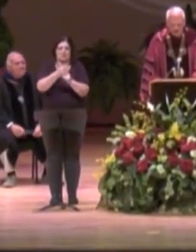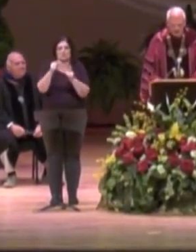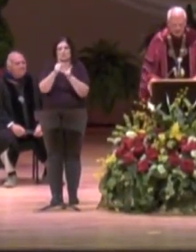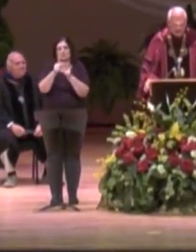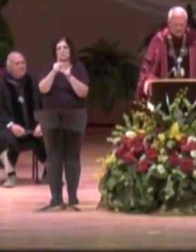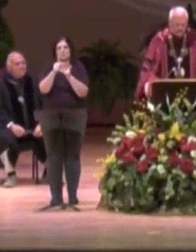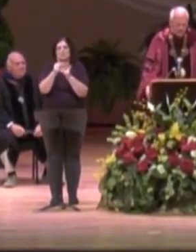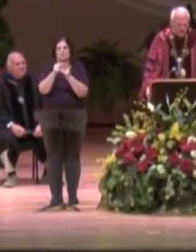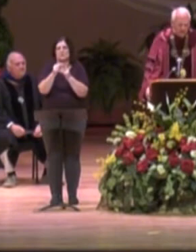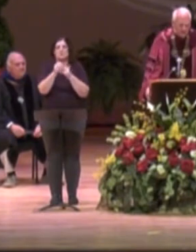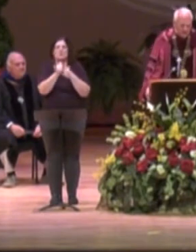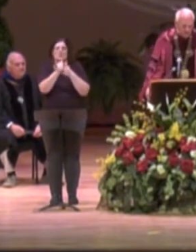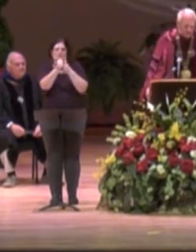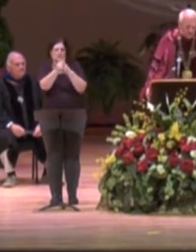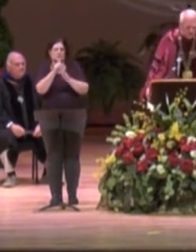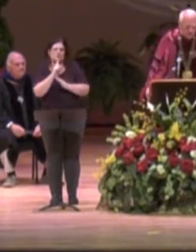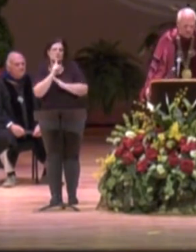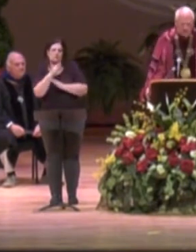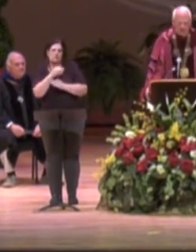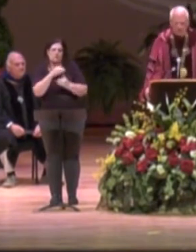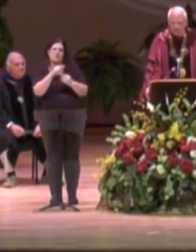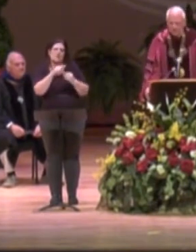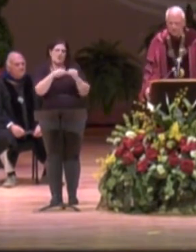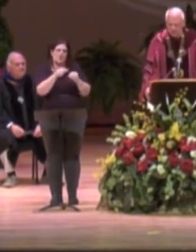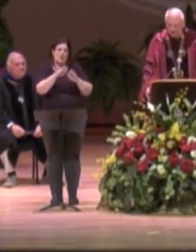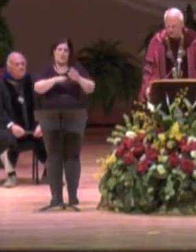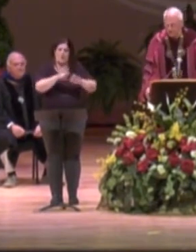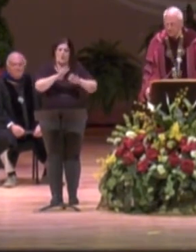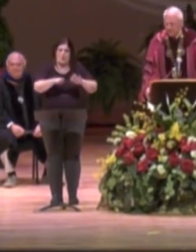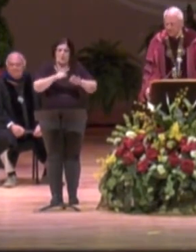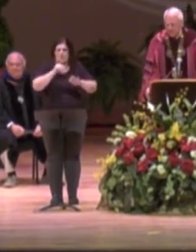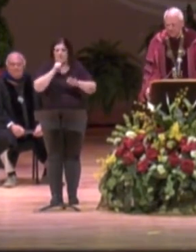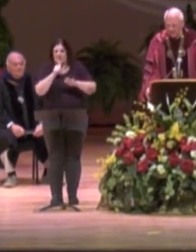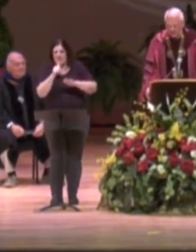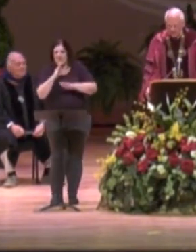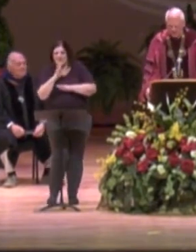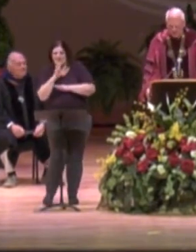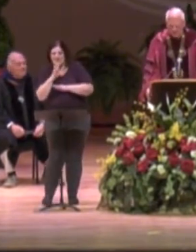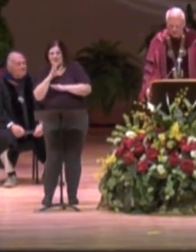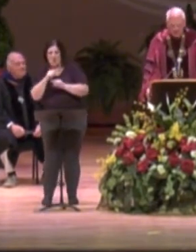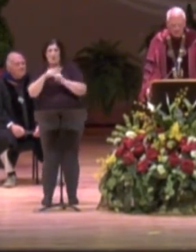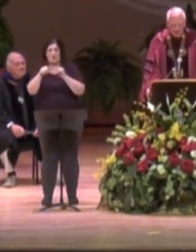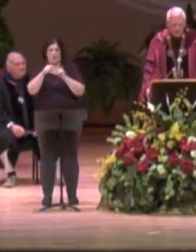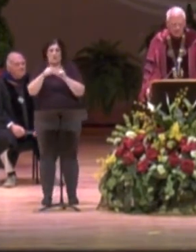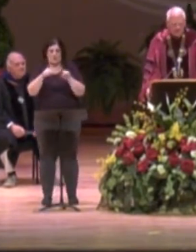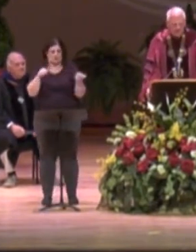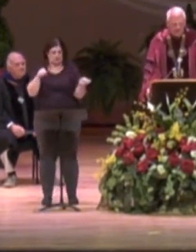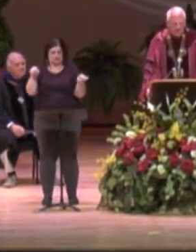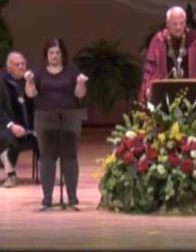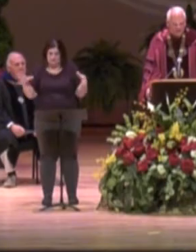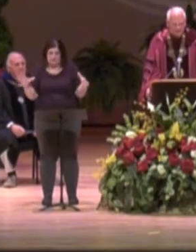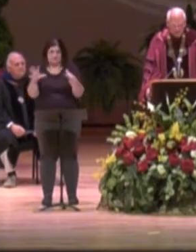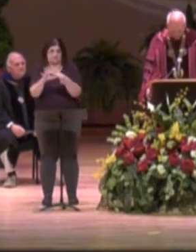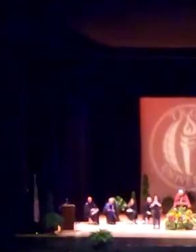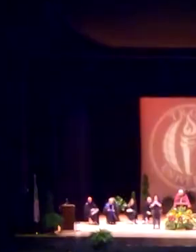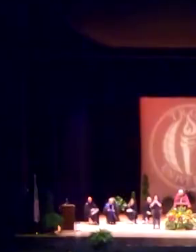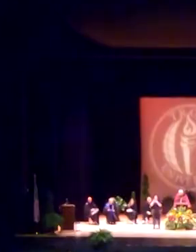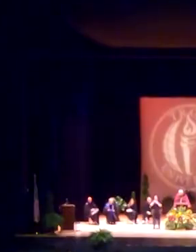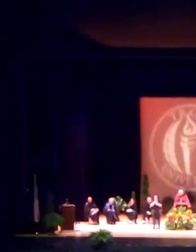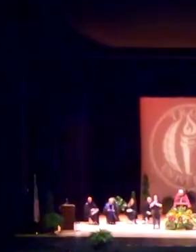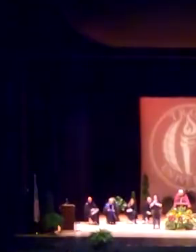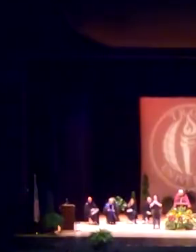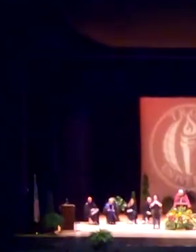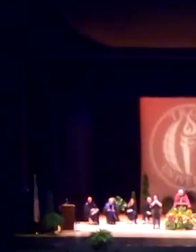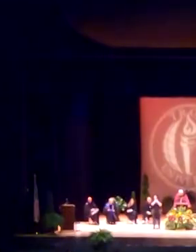is about the walk and not so much about the talk, but when the two come together, when the walk and the talk intersect, that's true